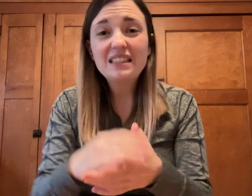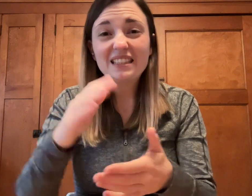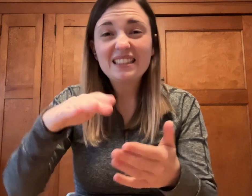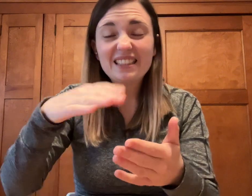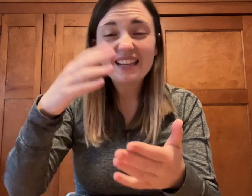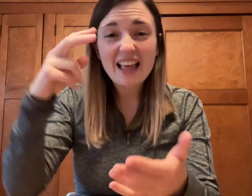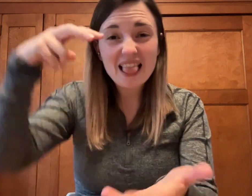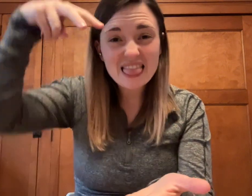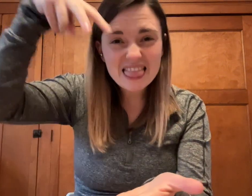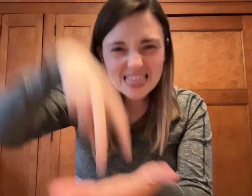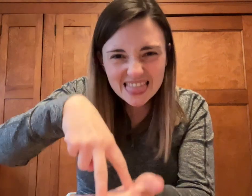I hurt my leg.